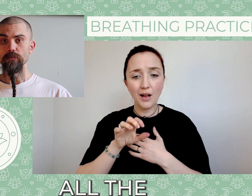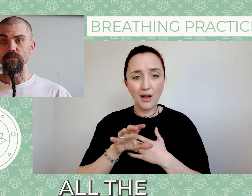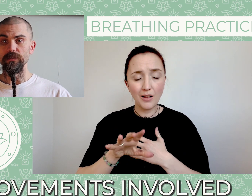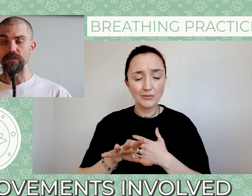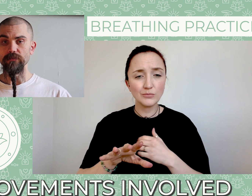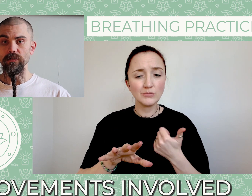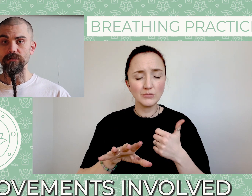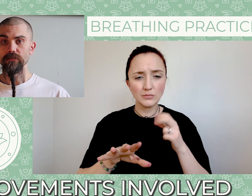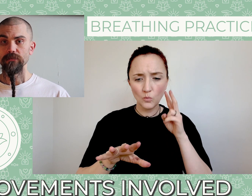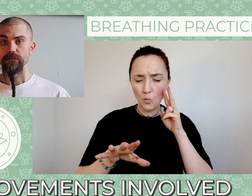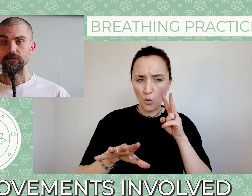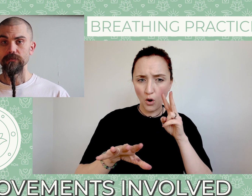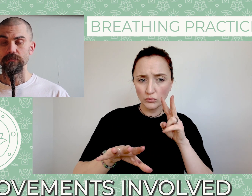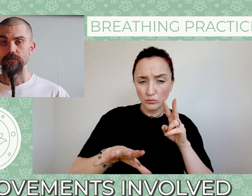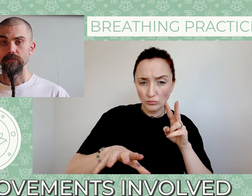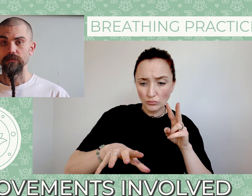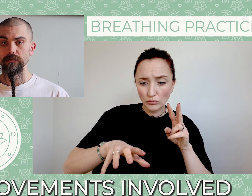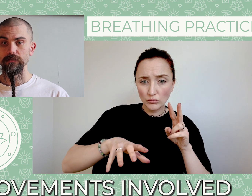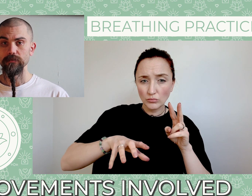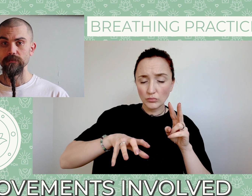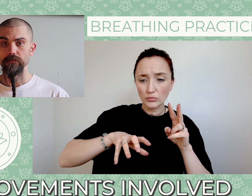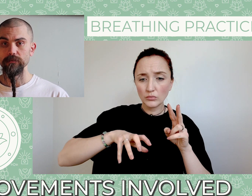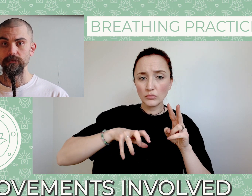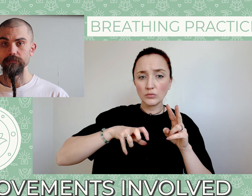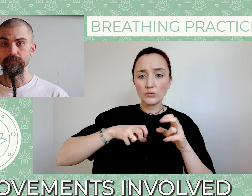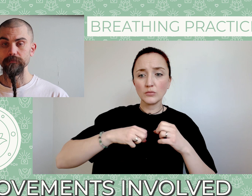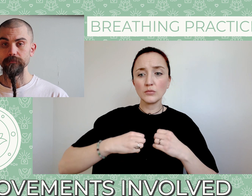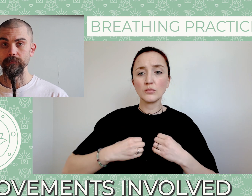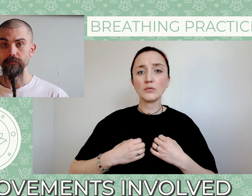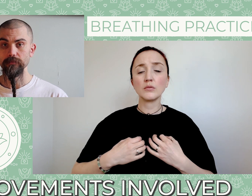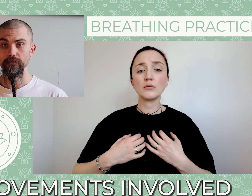Noticing all the movements involved.